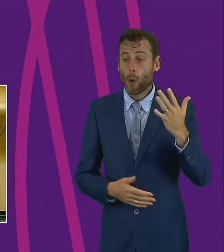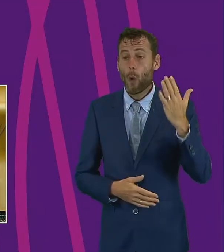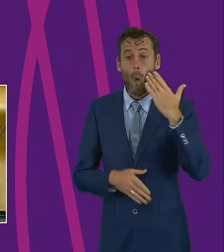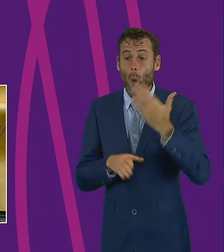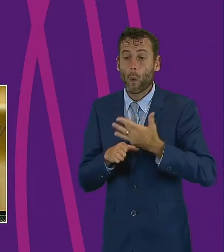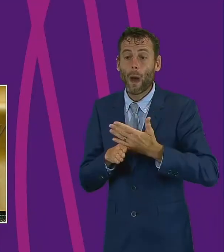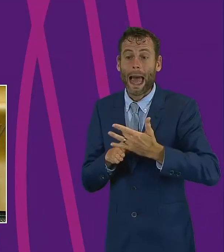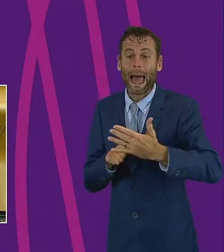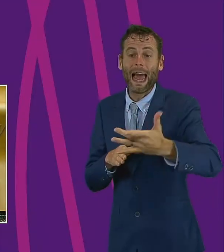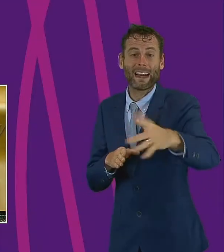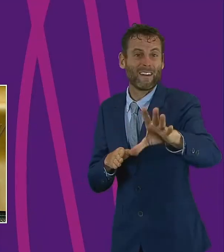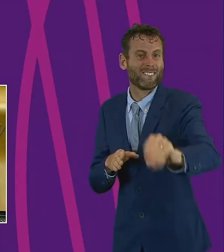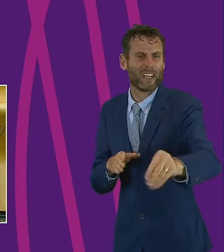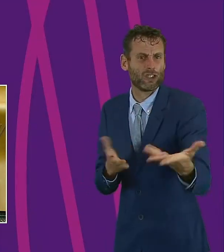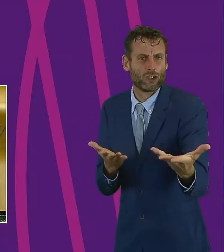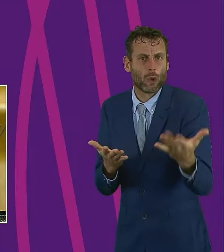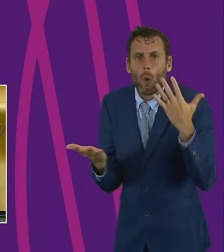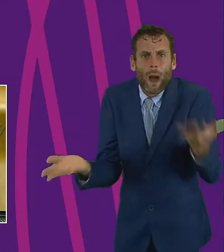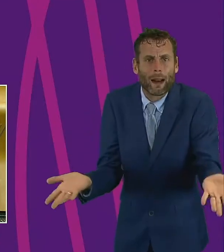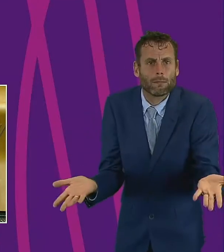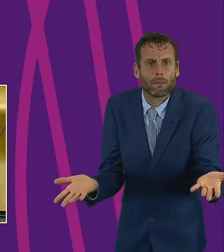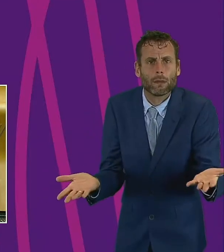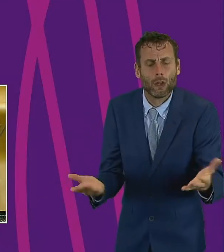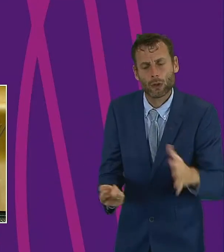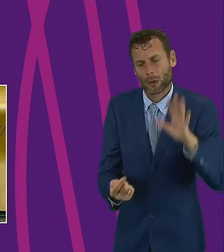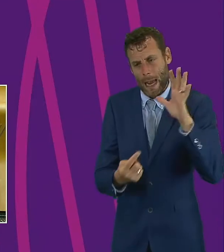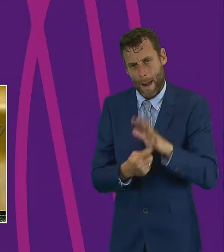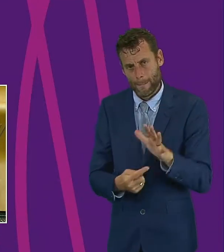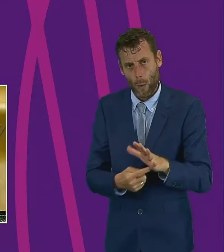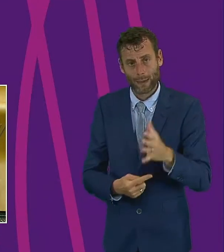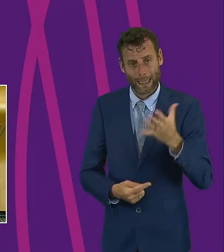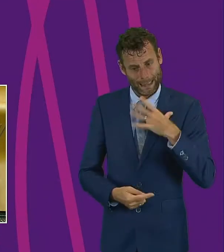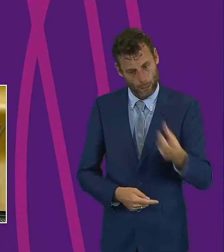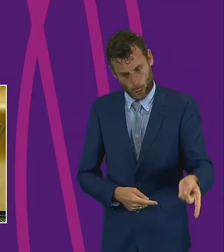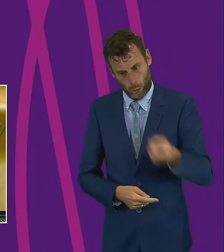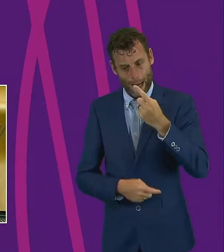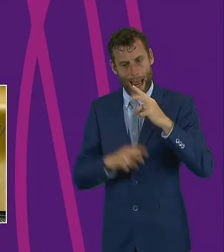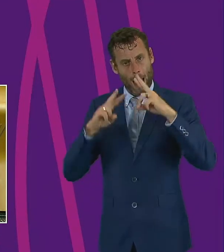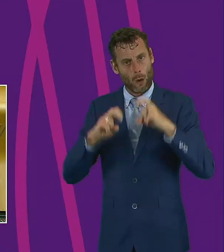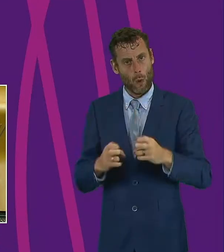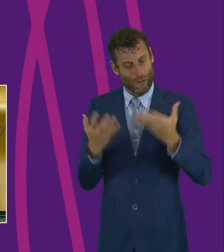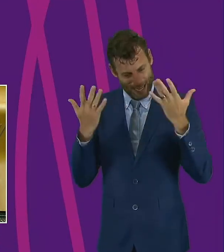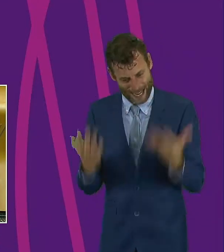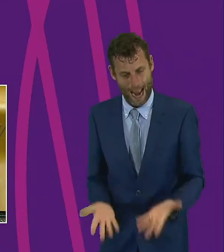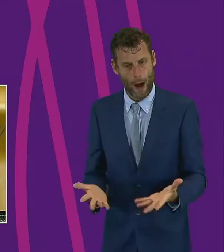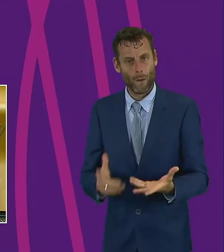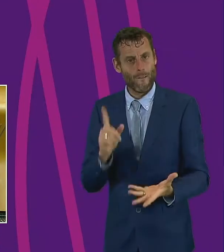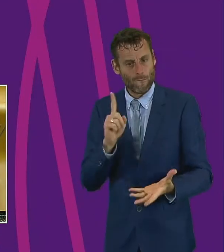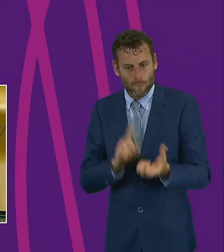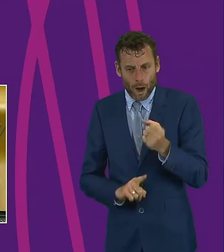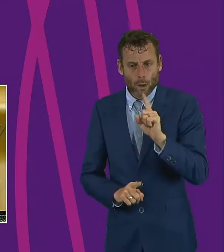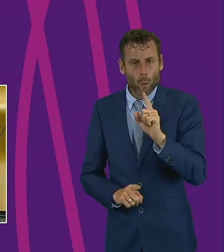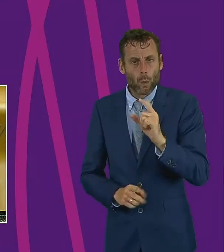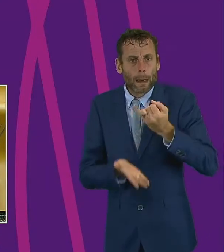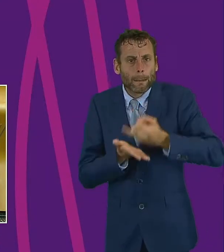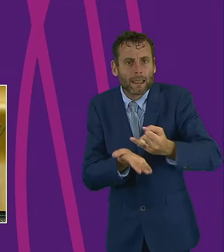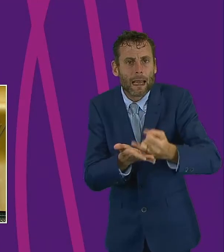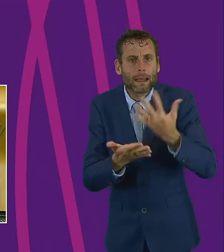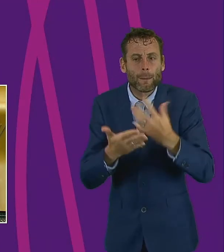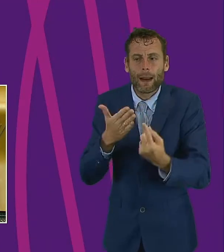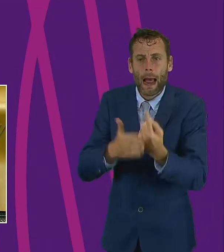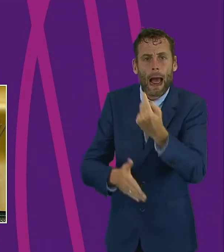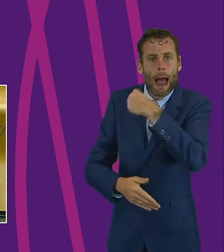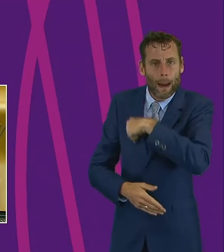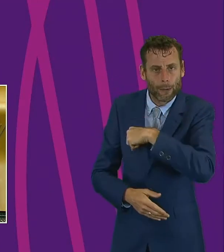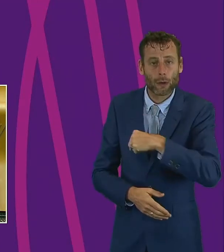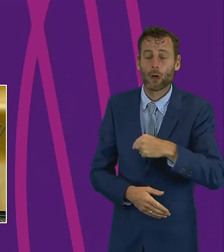will end. But we need to know, in order to better fight it in future, what mistakes have been made and how to stop them happening again. So